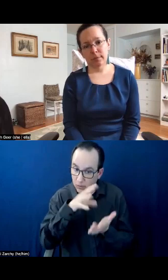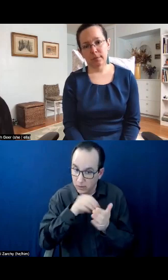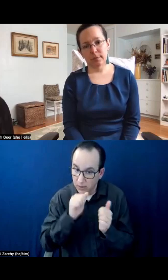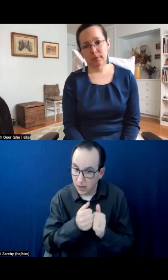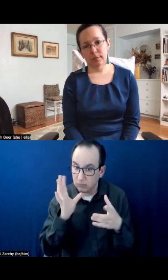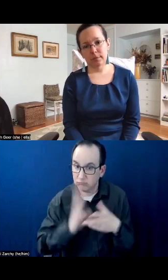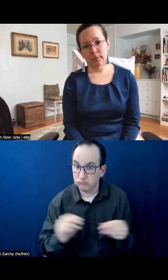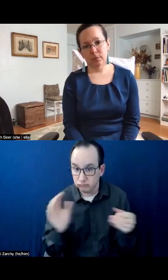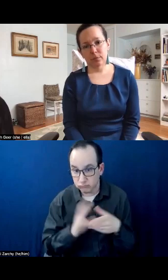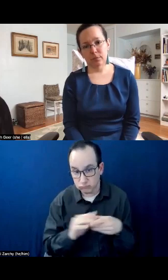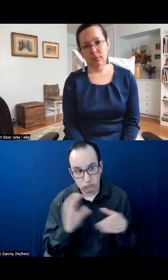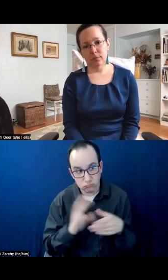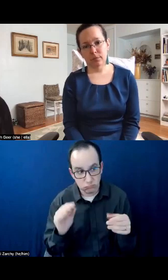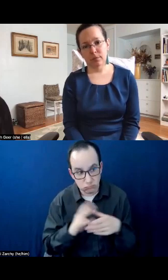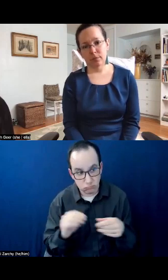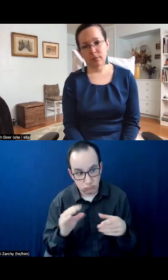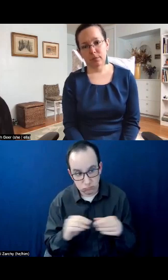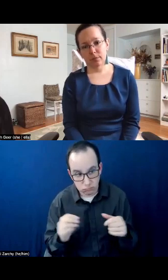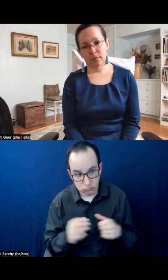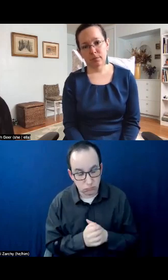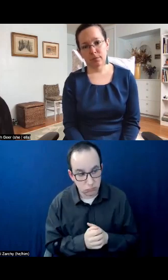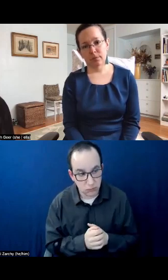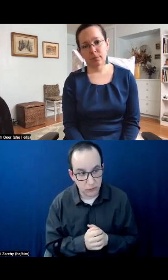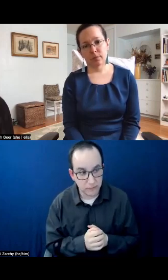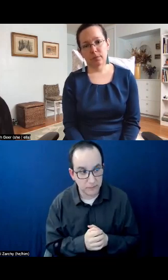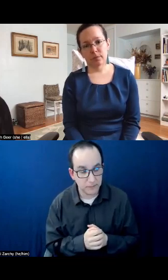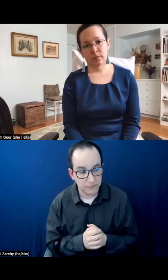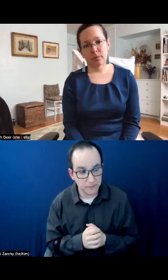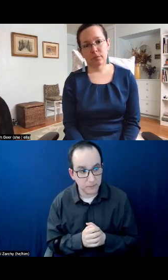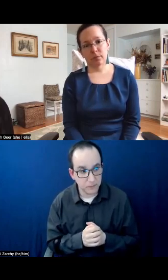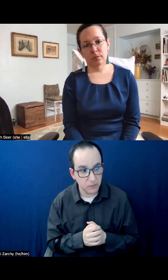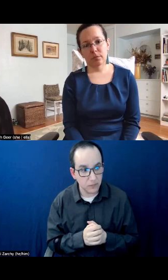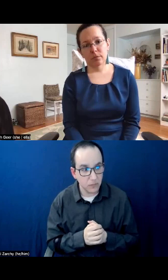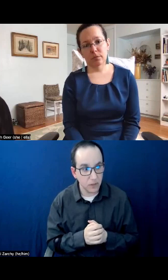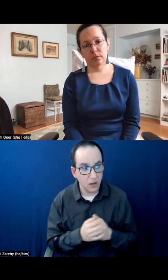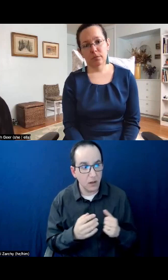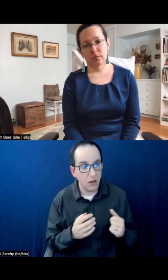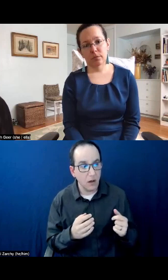if a student wants to tell a story,